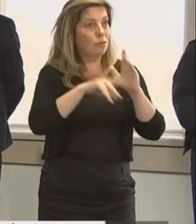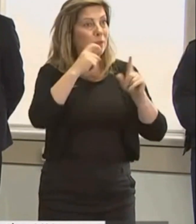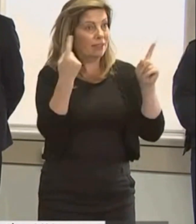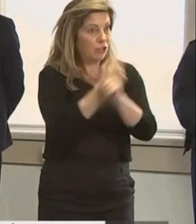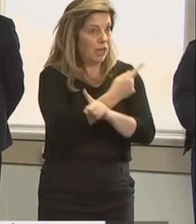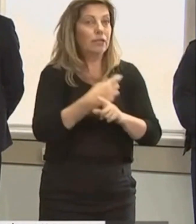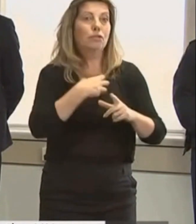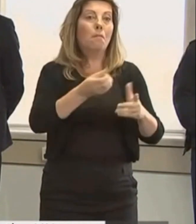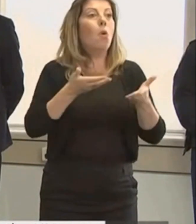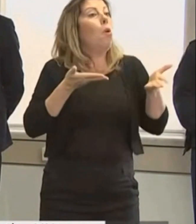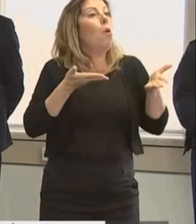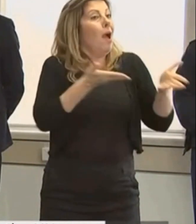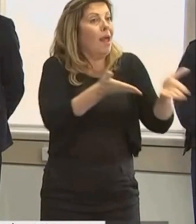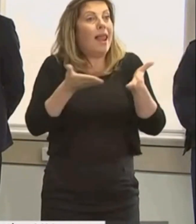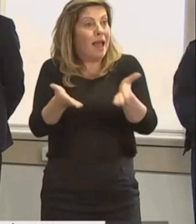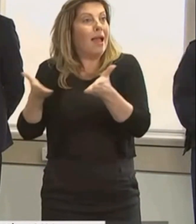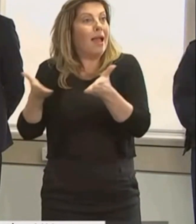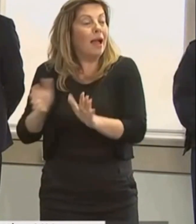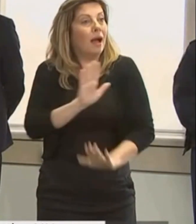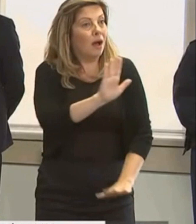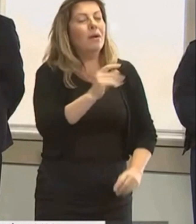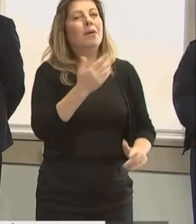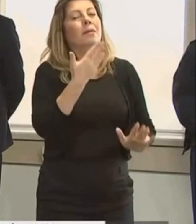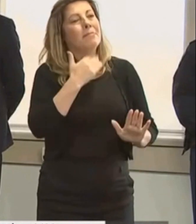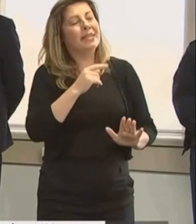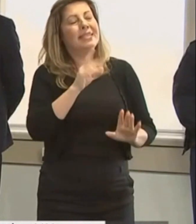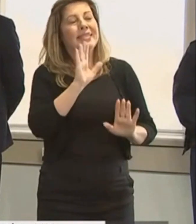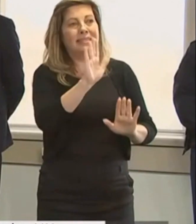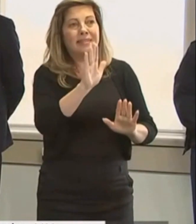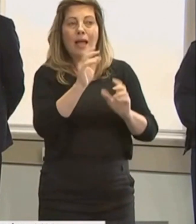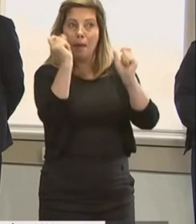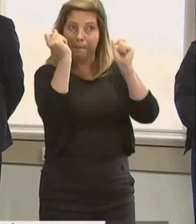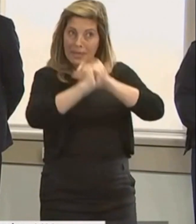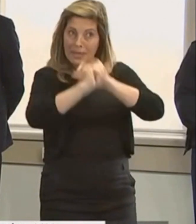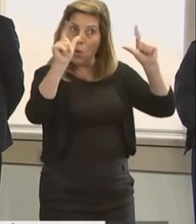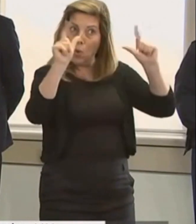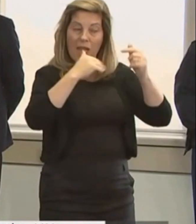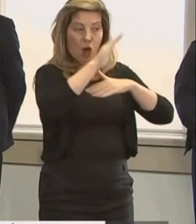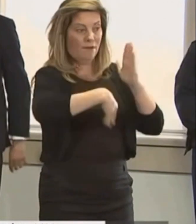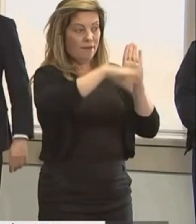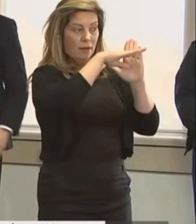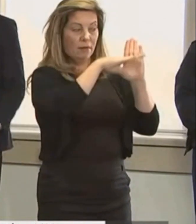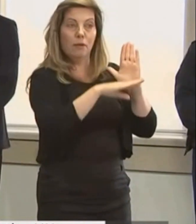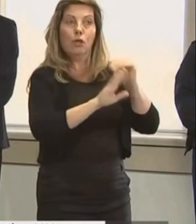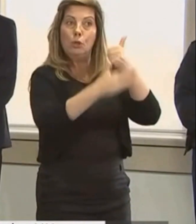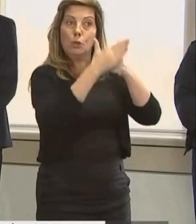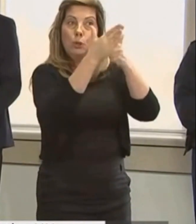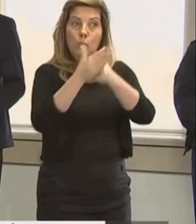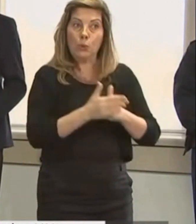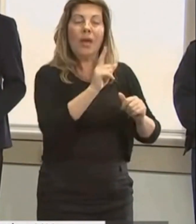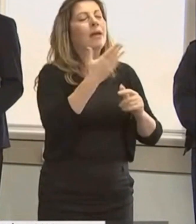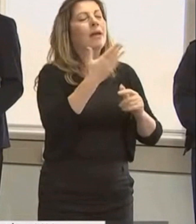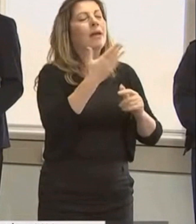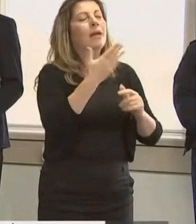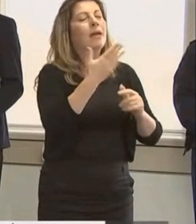the moment. And I just urge everybody to continue, as the restrictions are